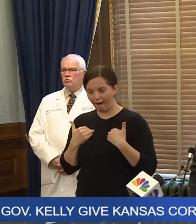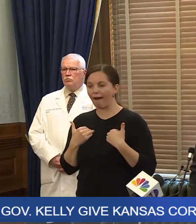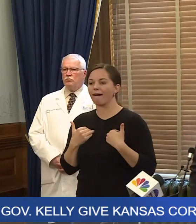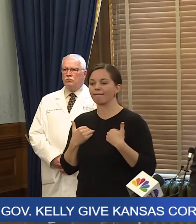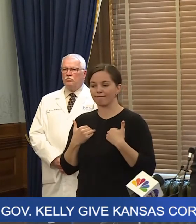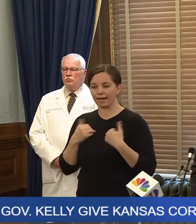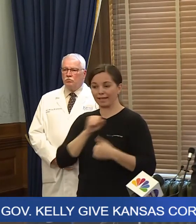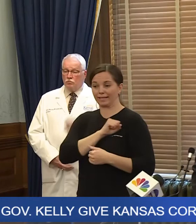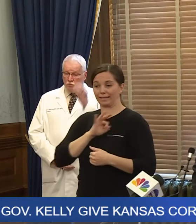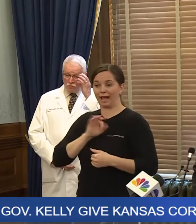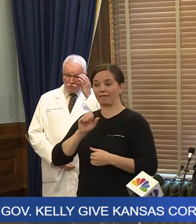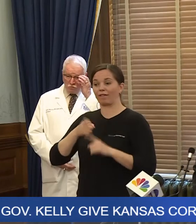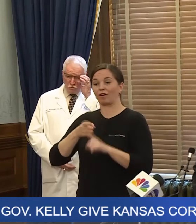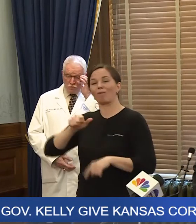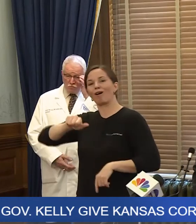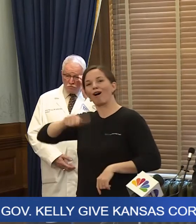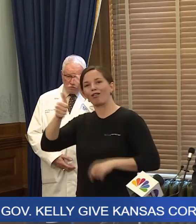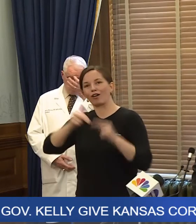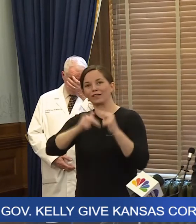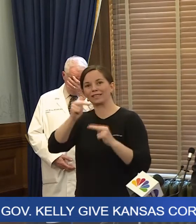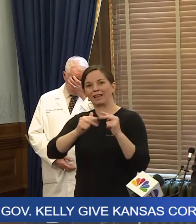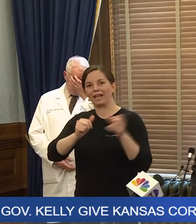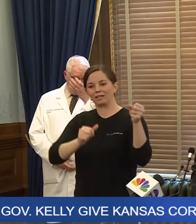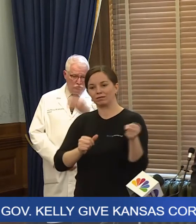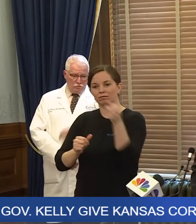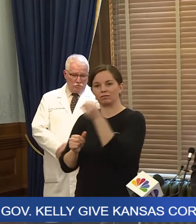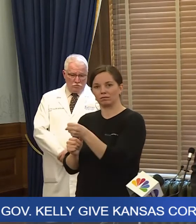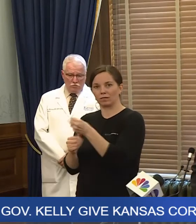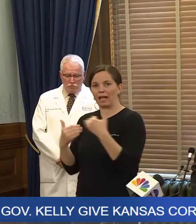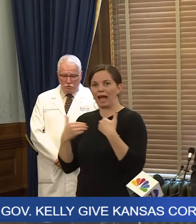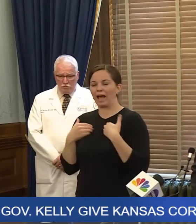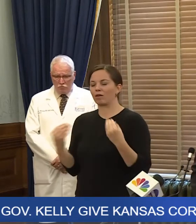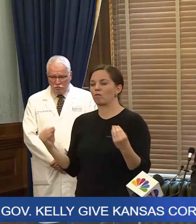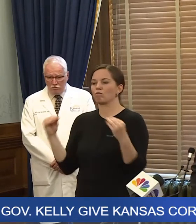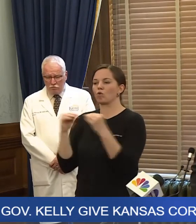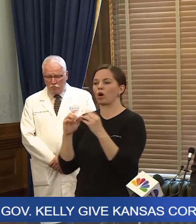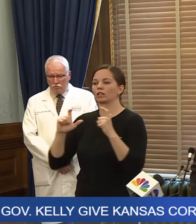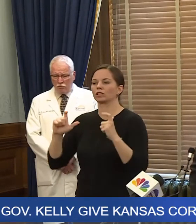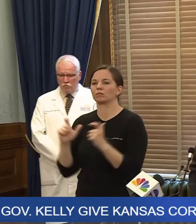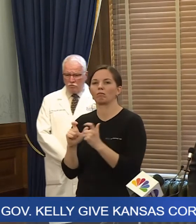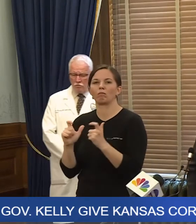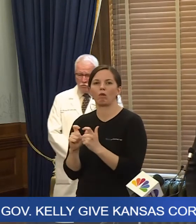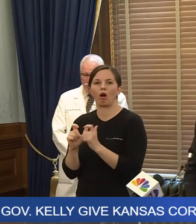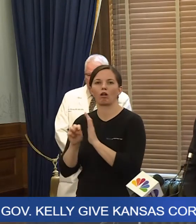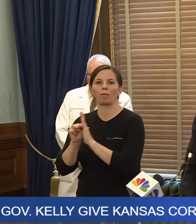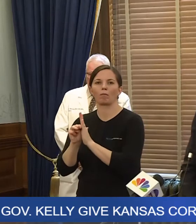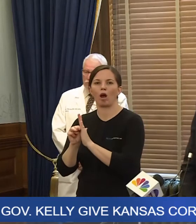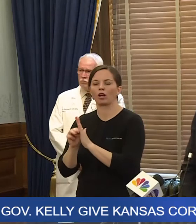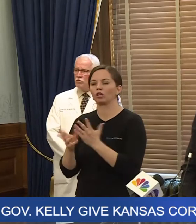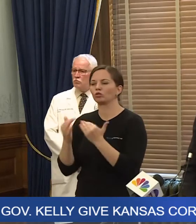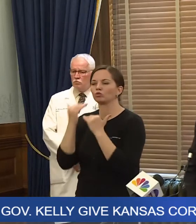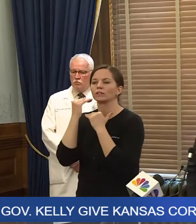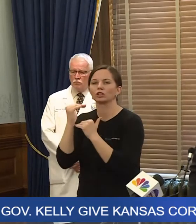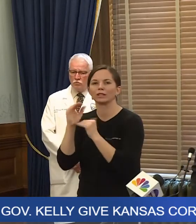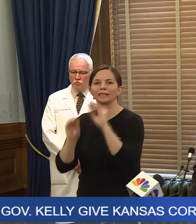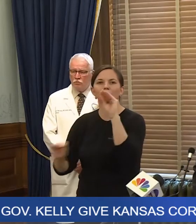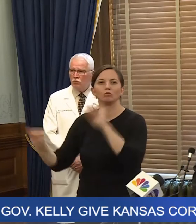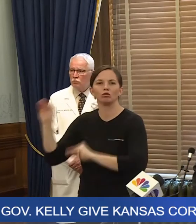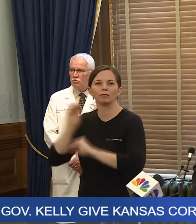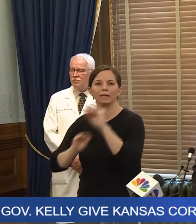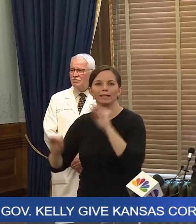facilities and then go to a much smaller staffing model, maybe more of a restricted movement type situation than we have